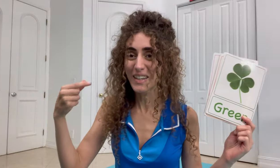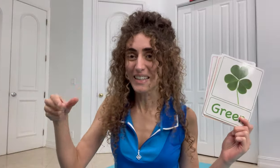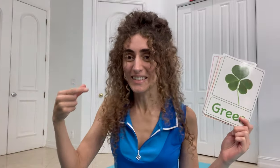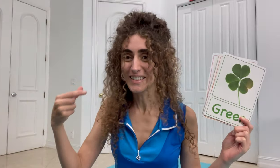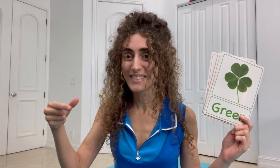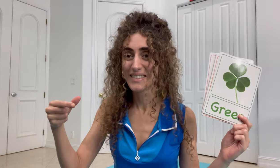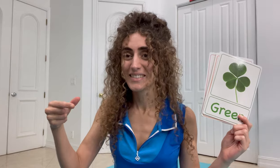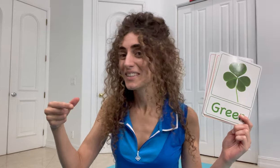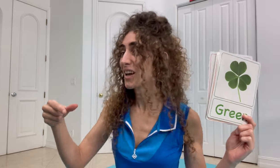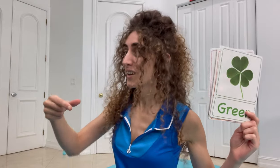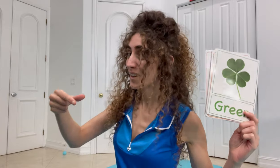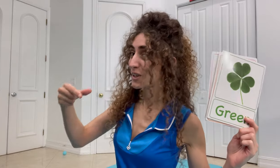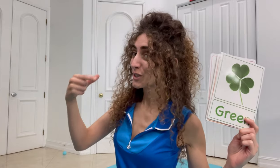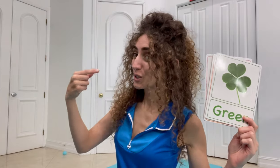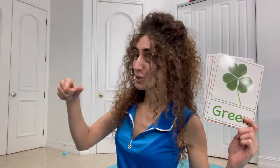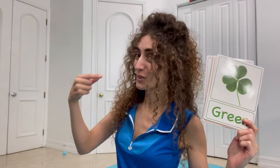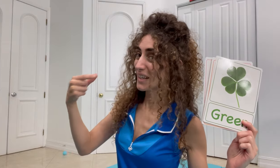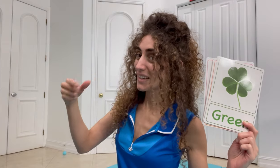Green. Green.